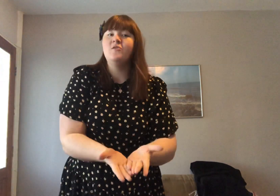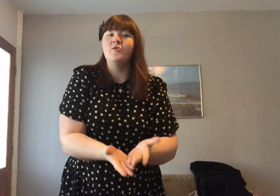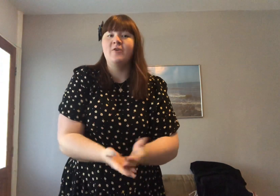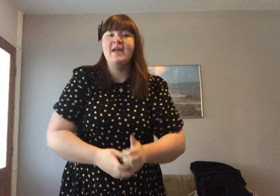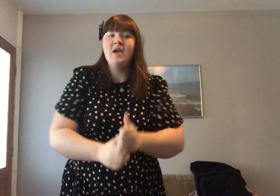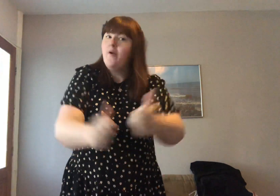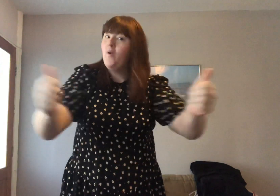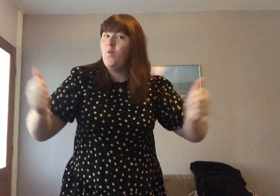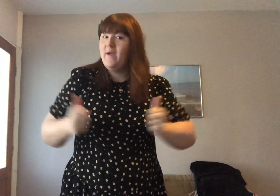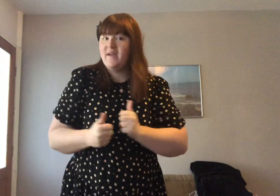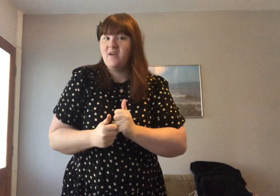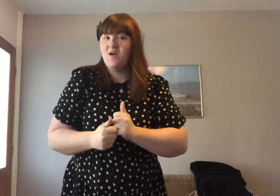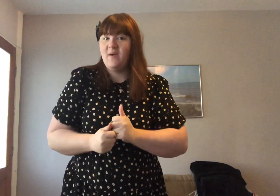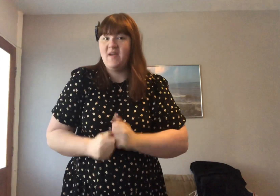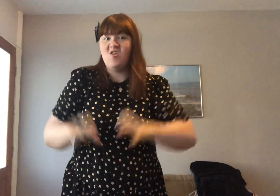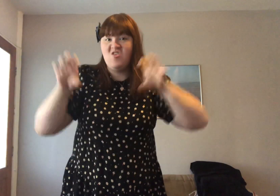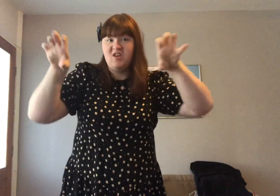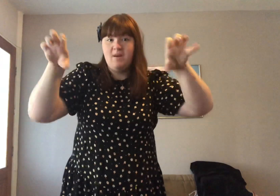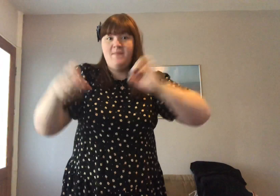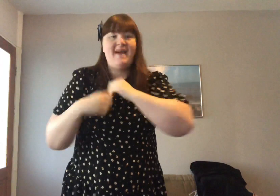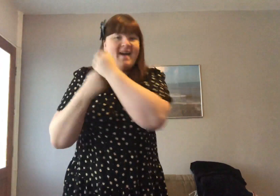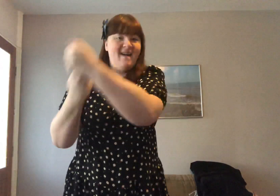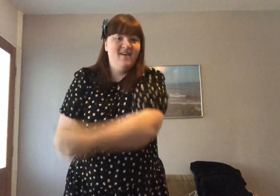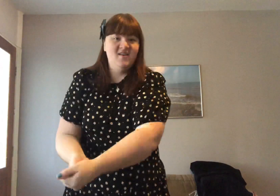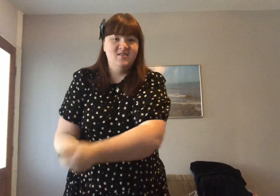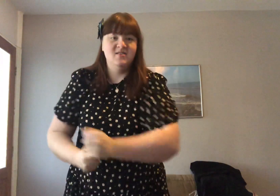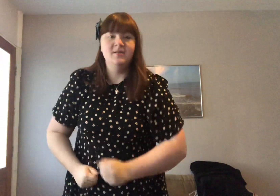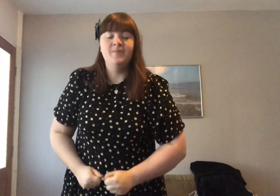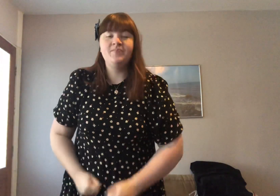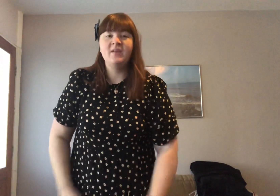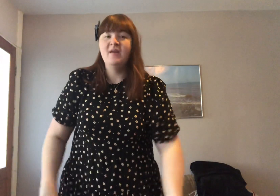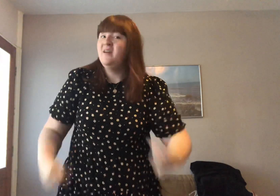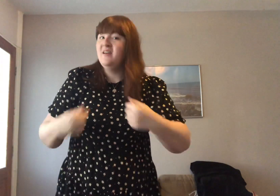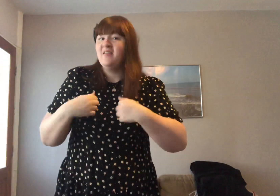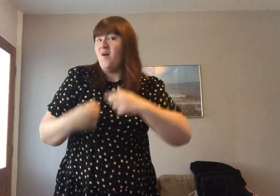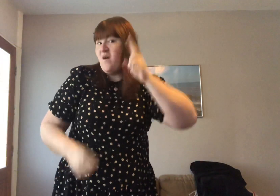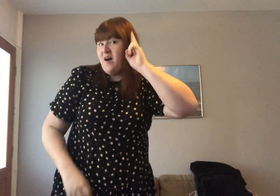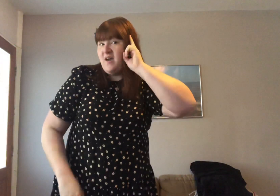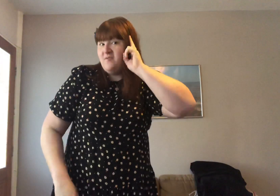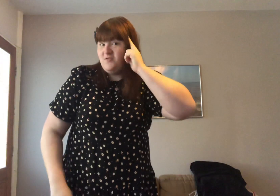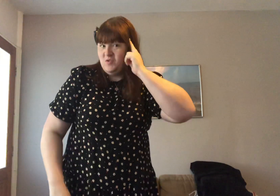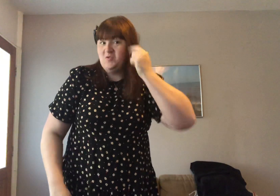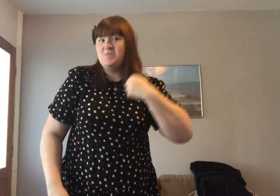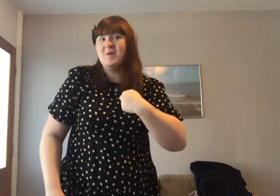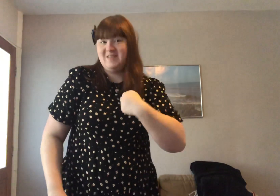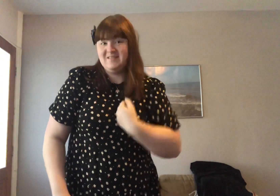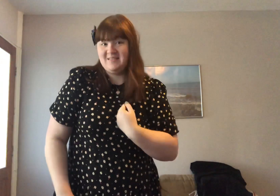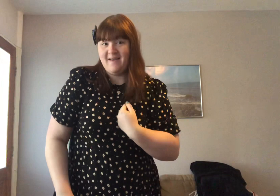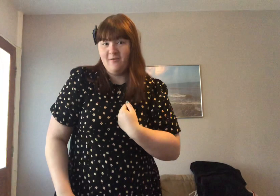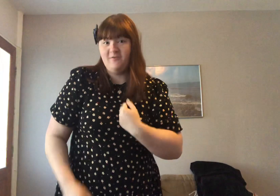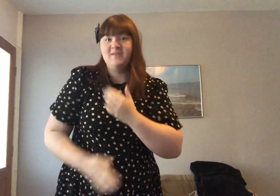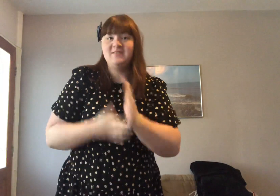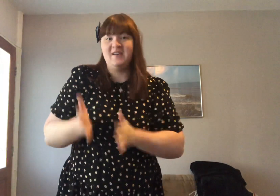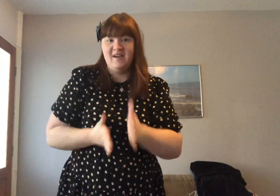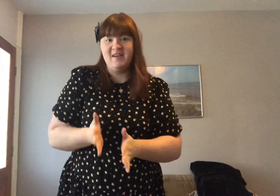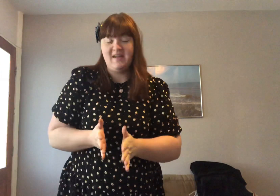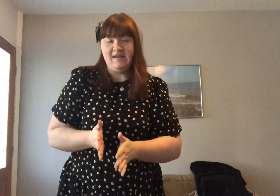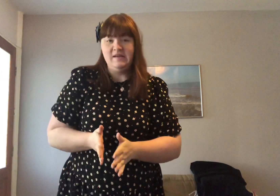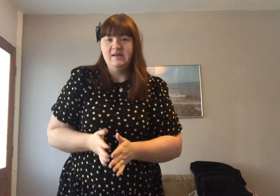story We're Going on a Bear Hunt. Now I've taught myself signing, so